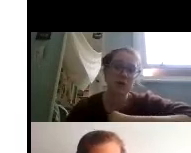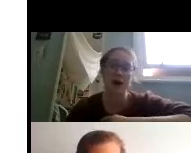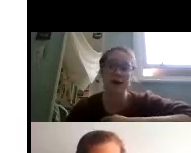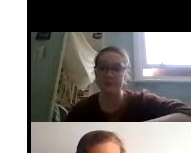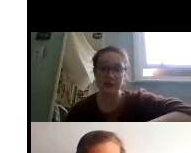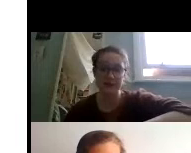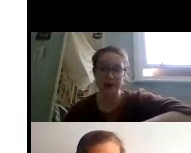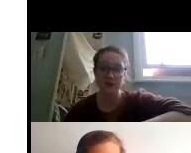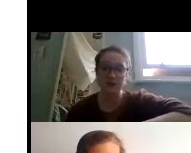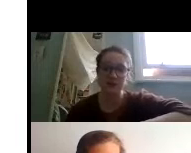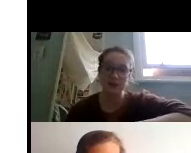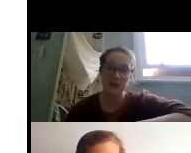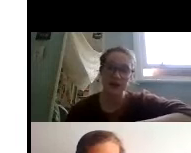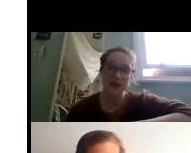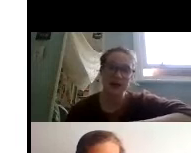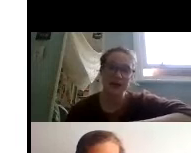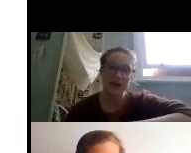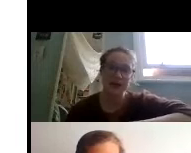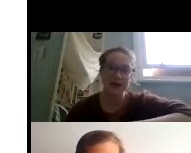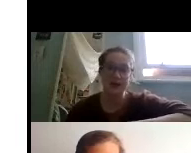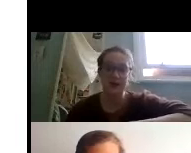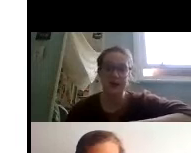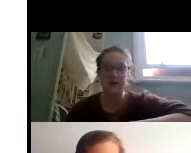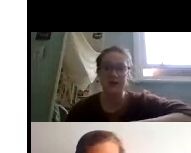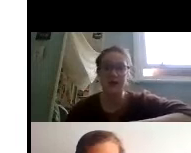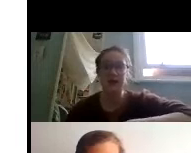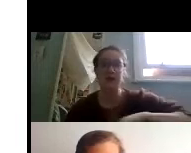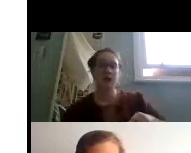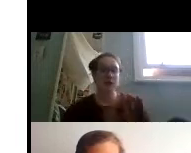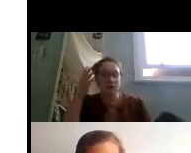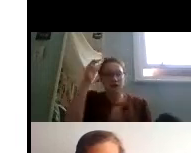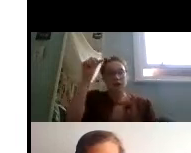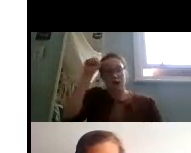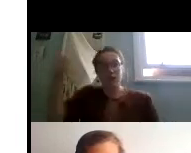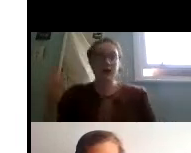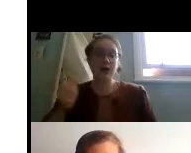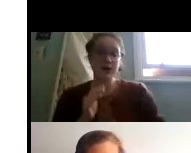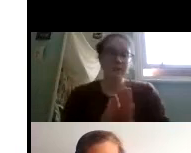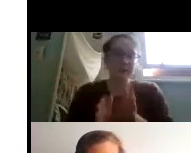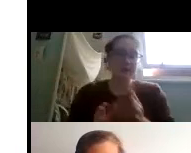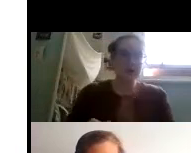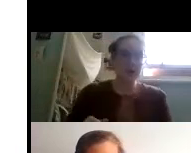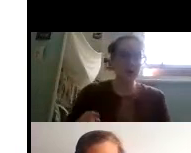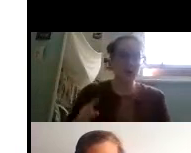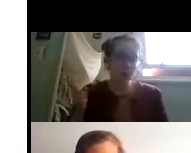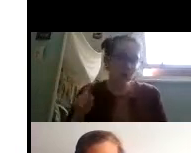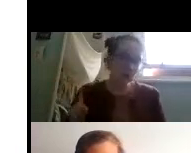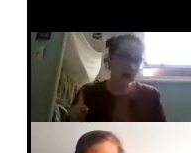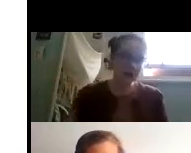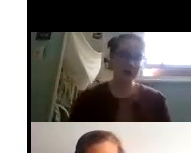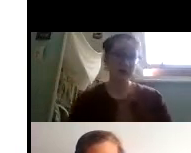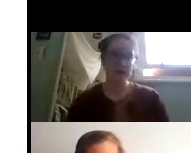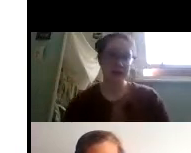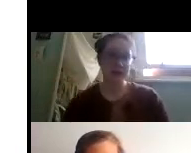So why are you learning BSL? And then in BSL that would be learn BSL